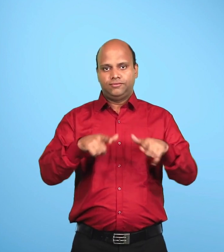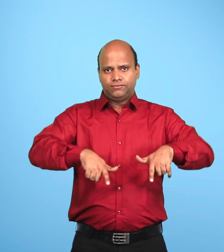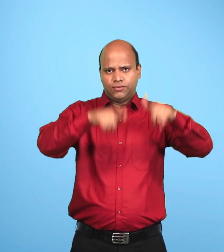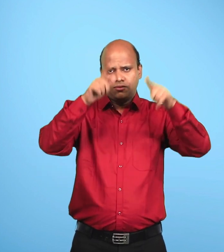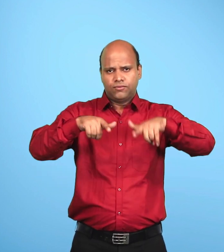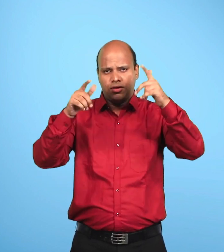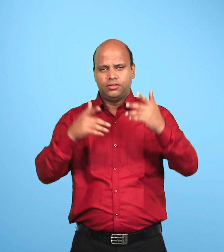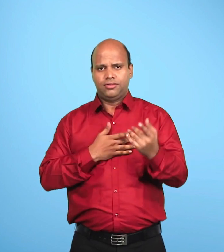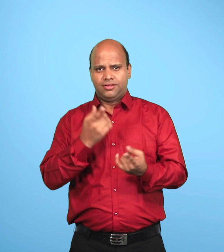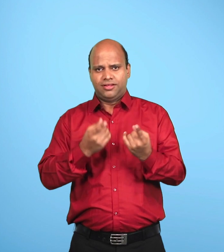forests,